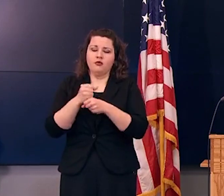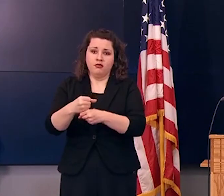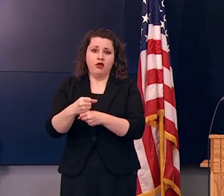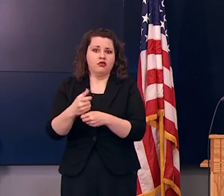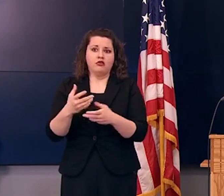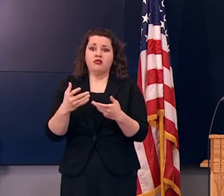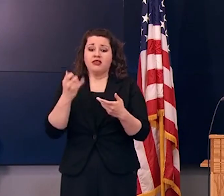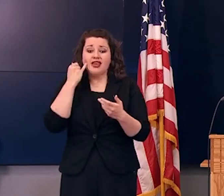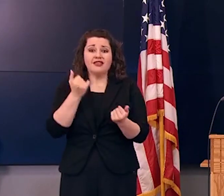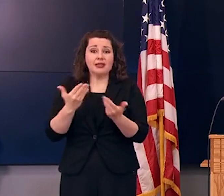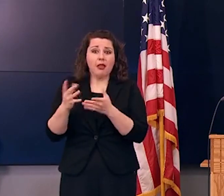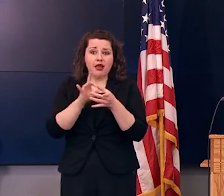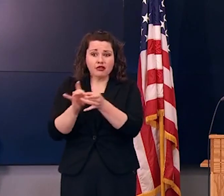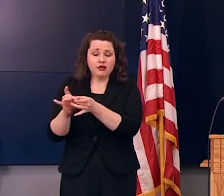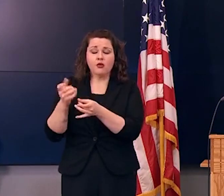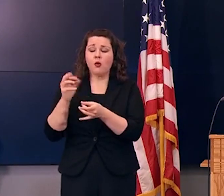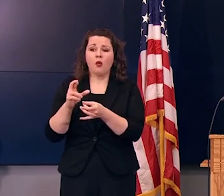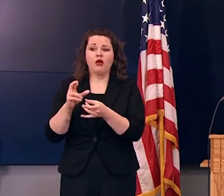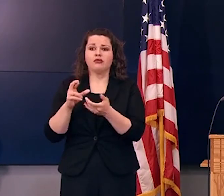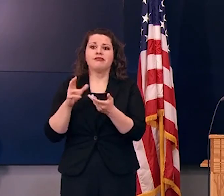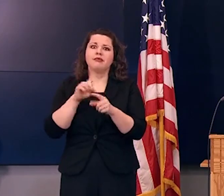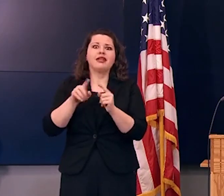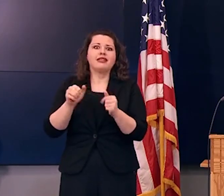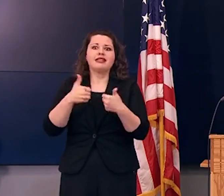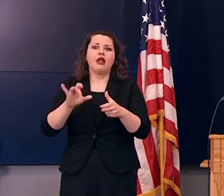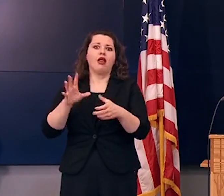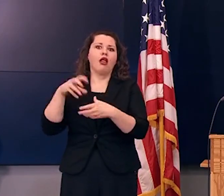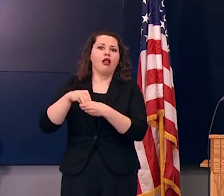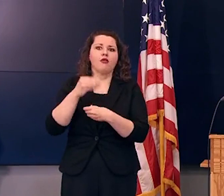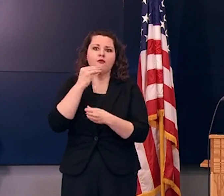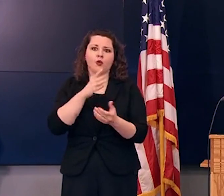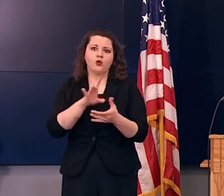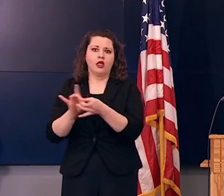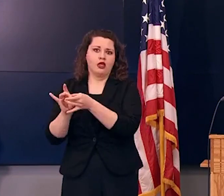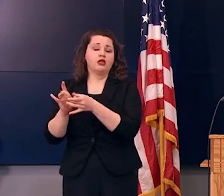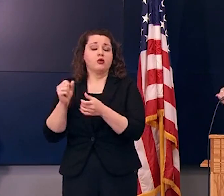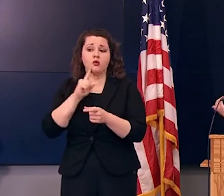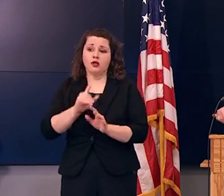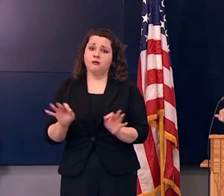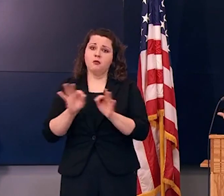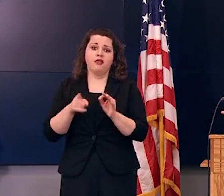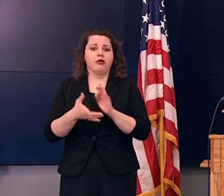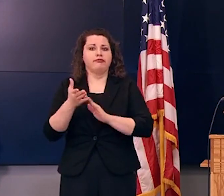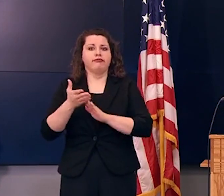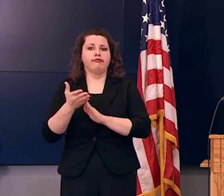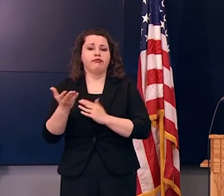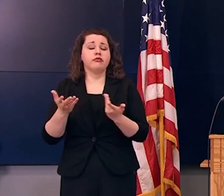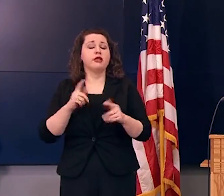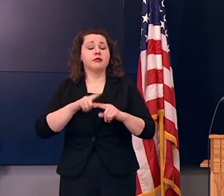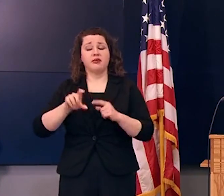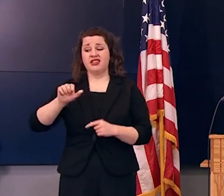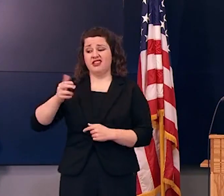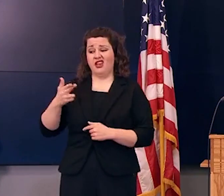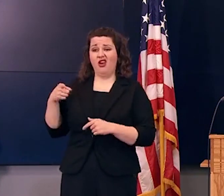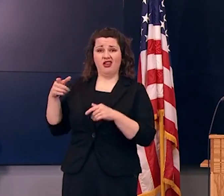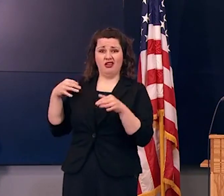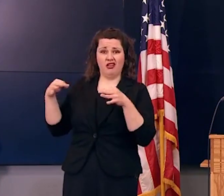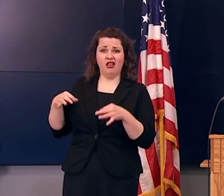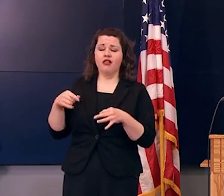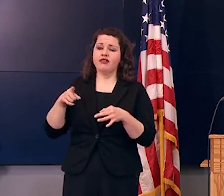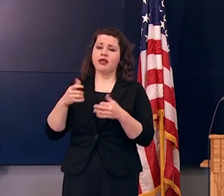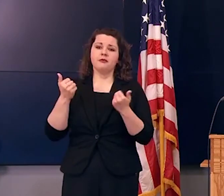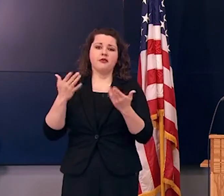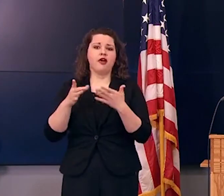whether it's a supply chain or tied to the food supply chain. And so it's essential that they're up and going. But as Sarah talked about, they've